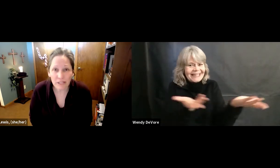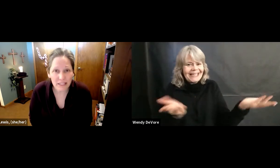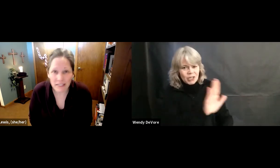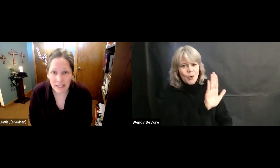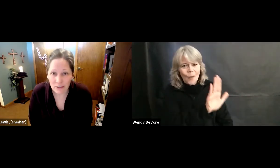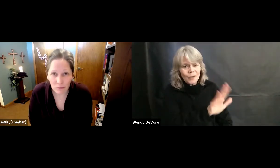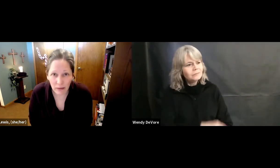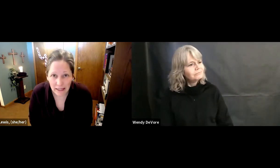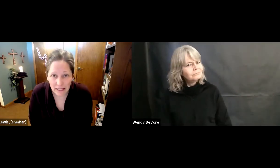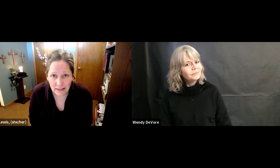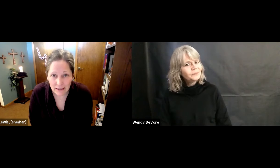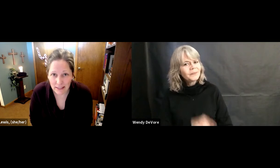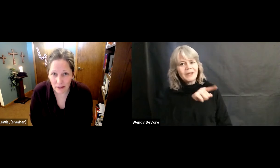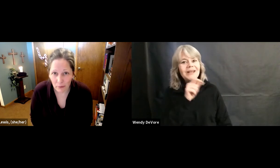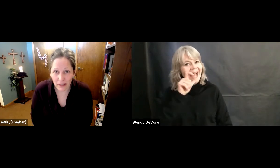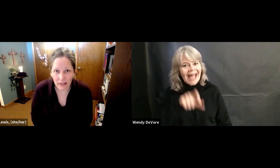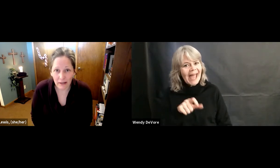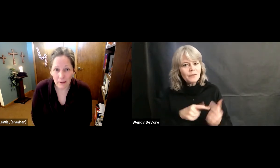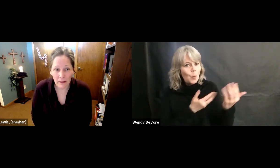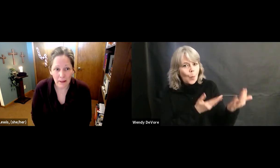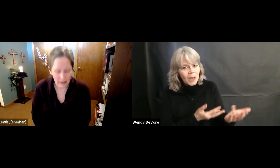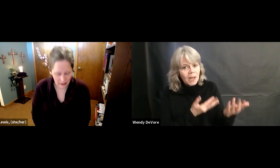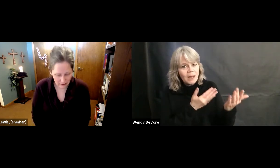You didn't need to wait to celebrate.